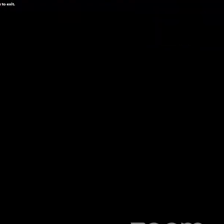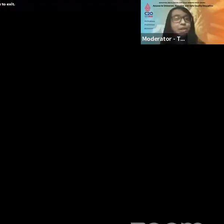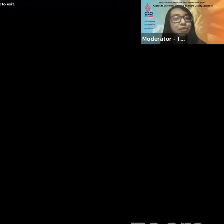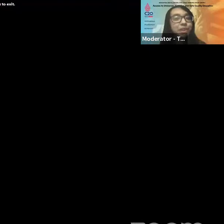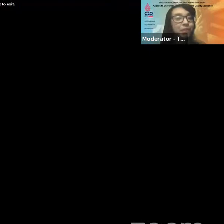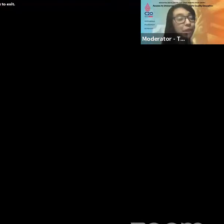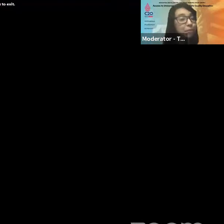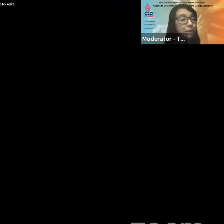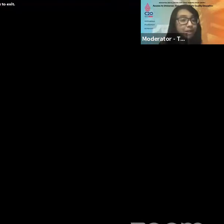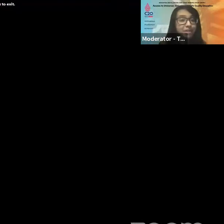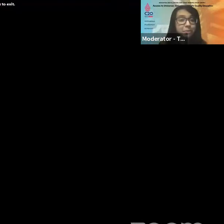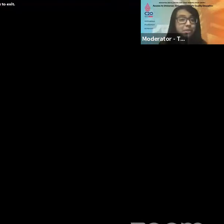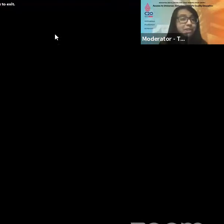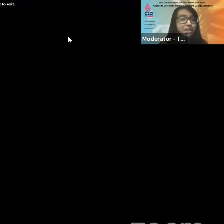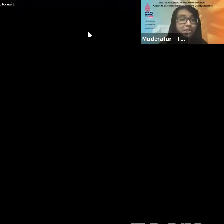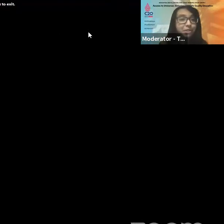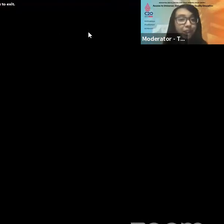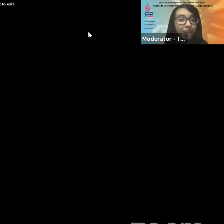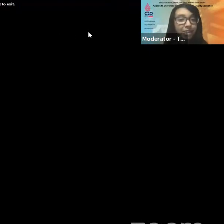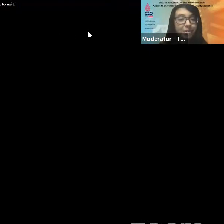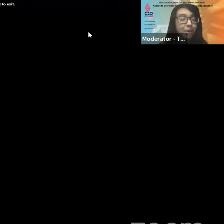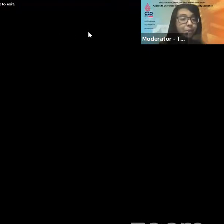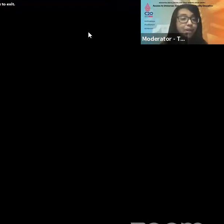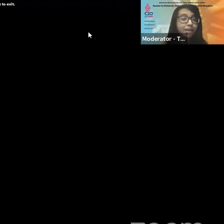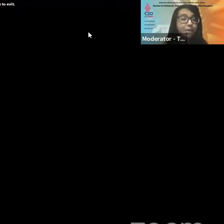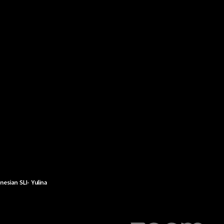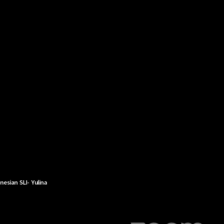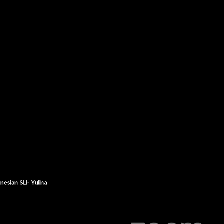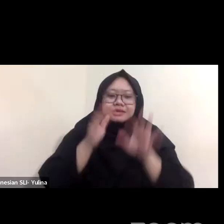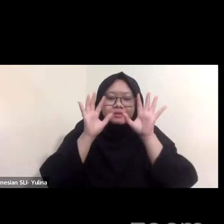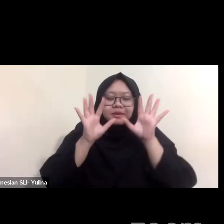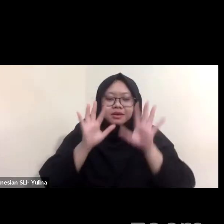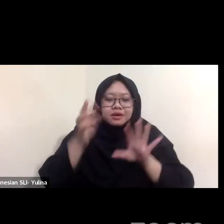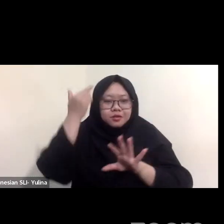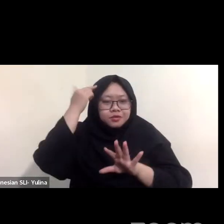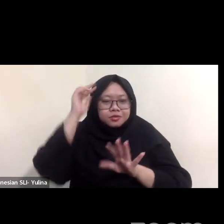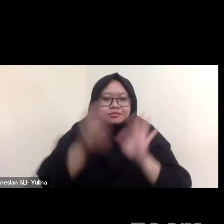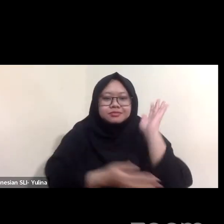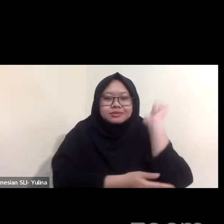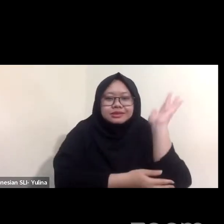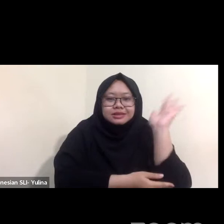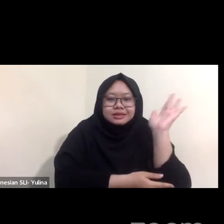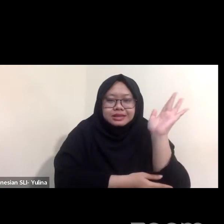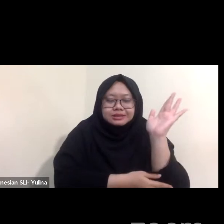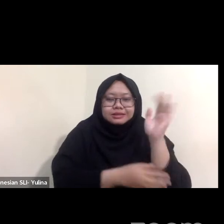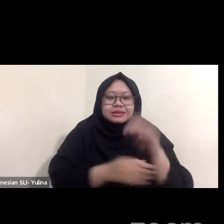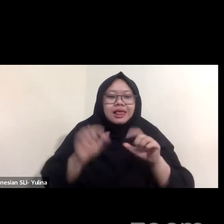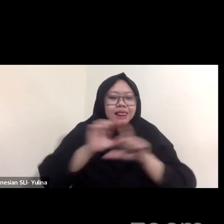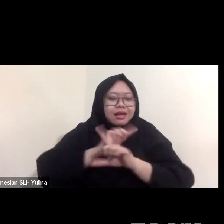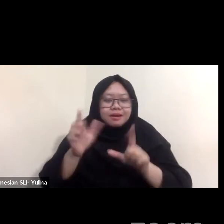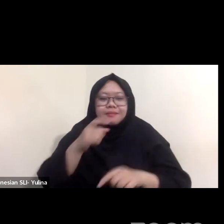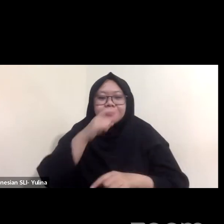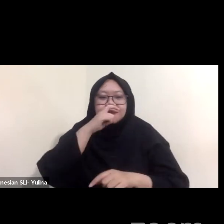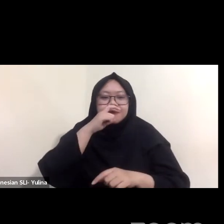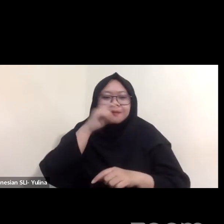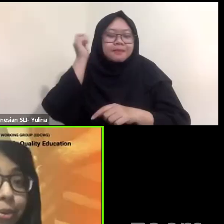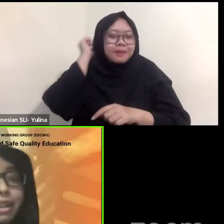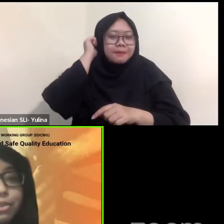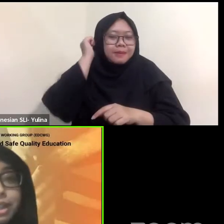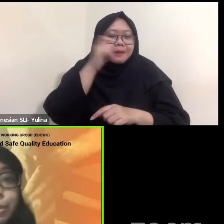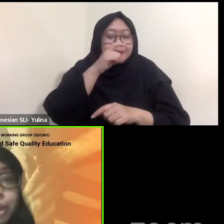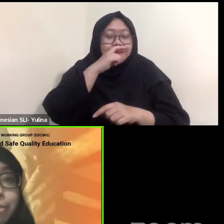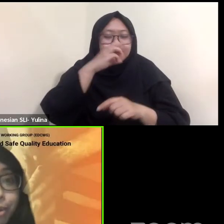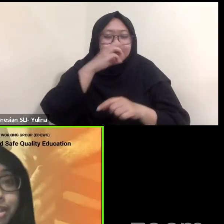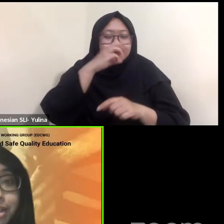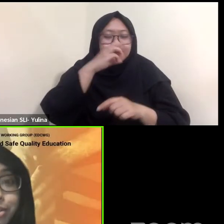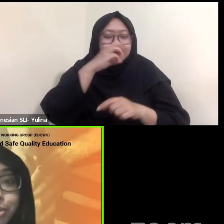Thank you very much for the very comprehensive presentation, Renee. So we're now moving to the next agenda. But before we move to the next agenda, I just would like